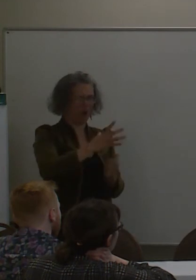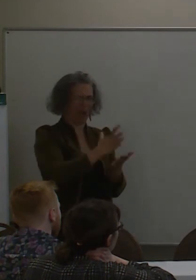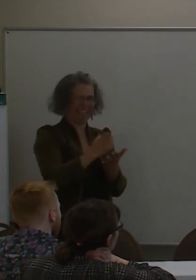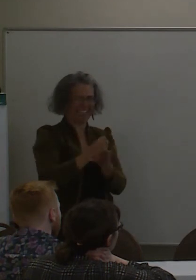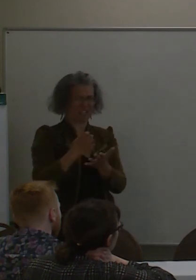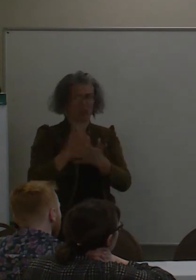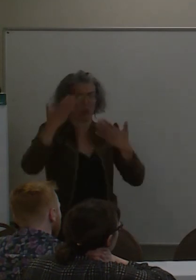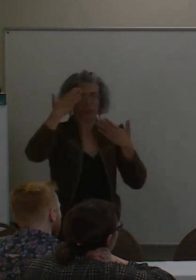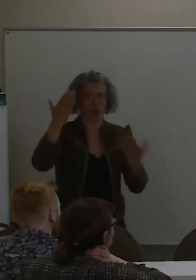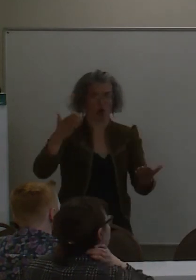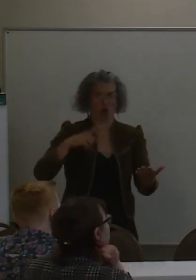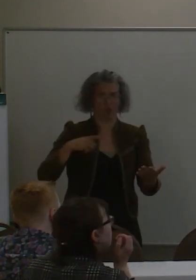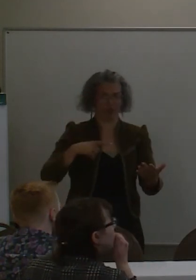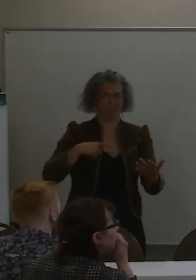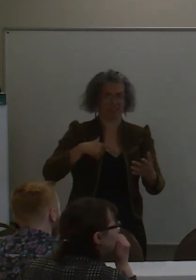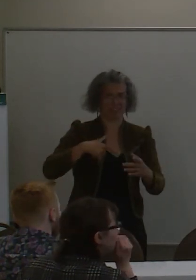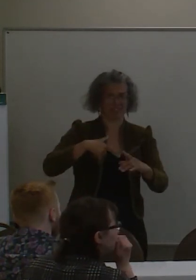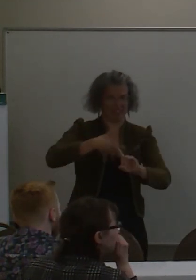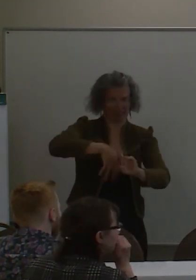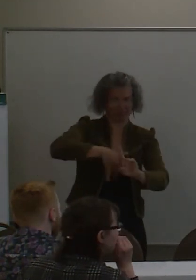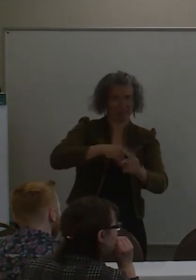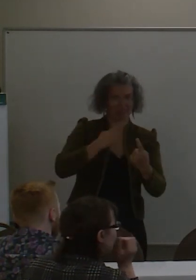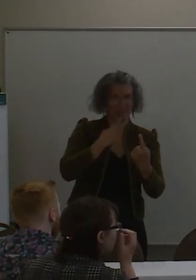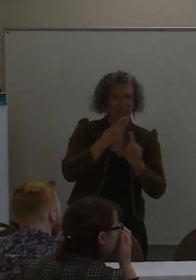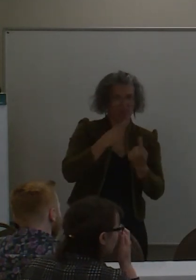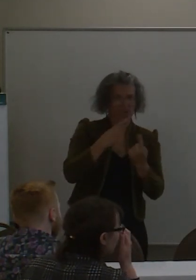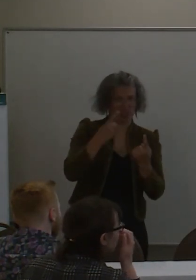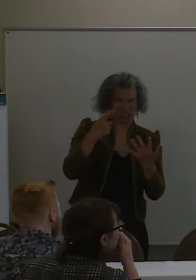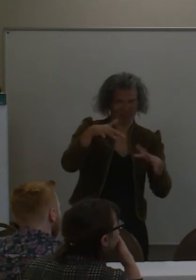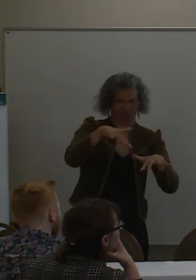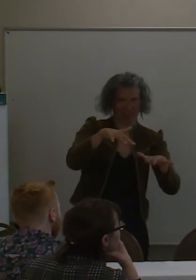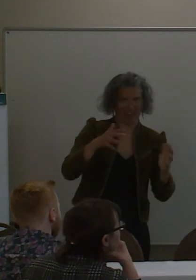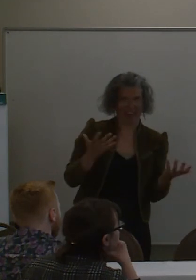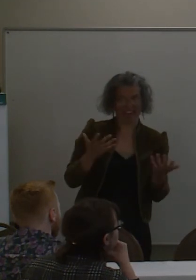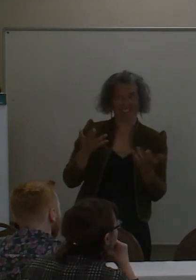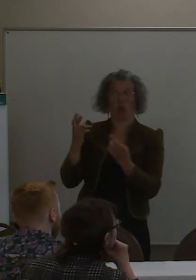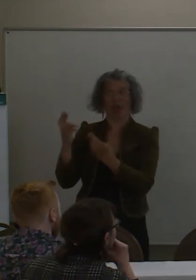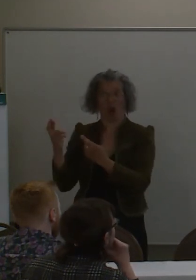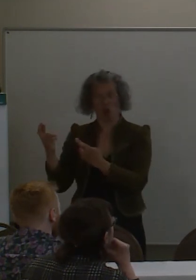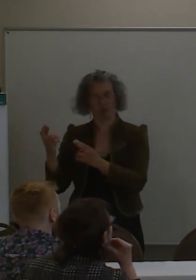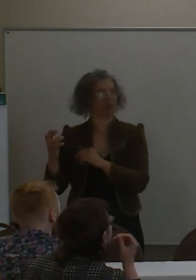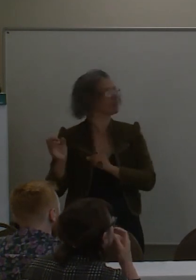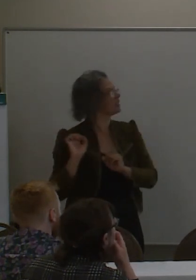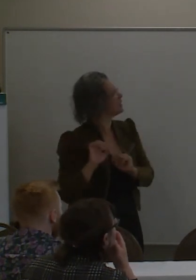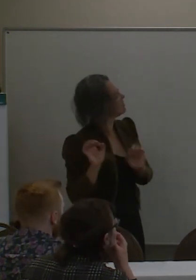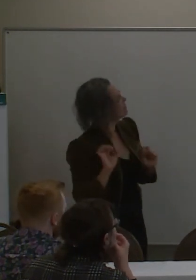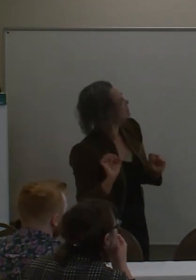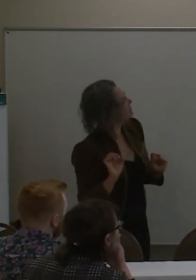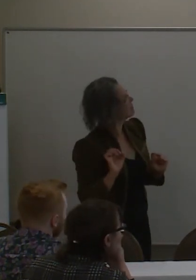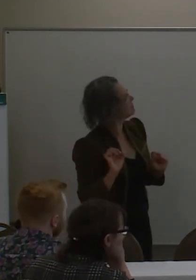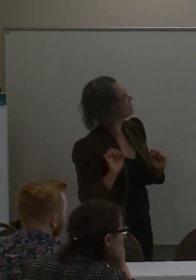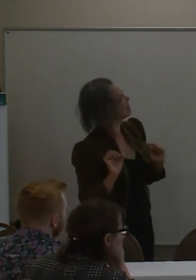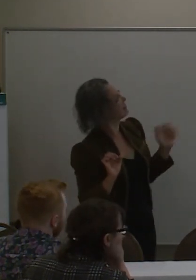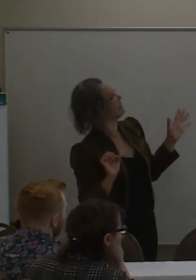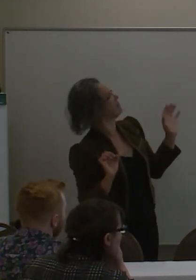be. So that's going to be at the top of our list when we improve everything because, oh, sorry, I'm one behind. Yeah,